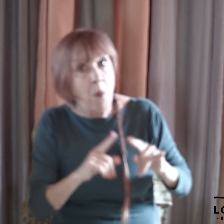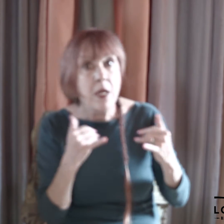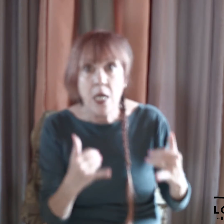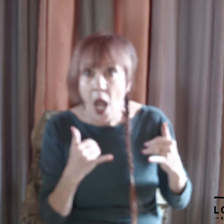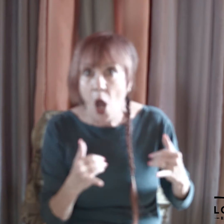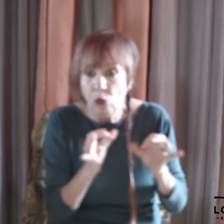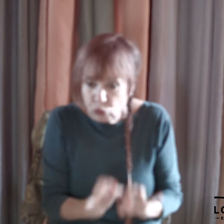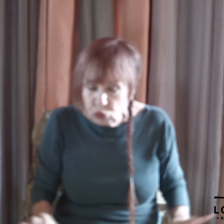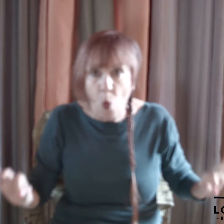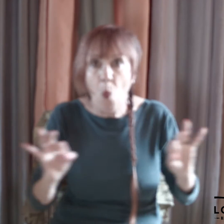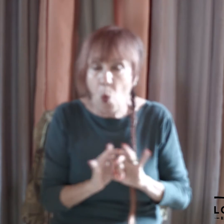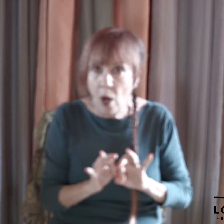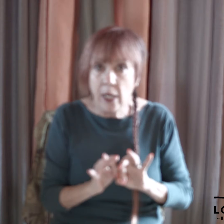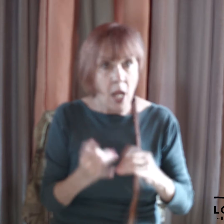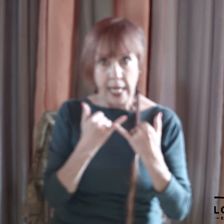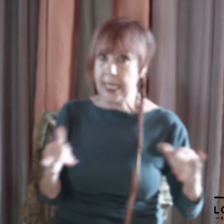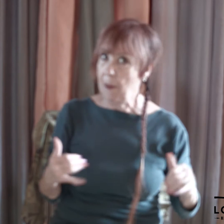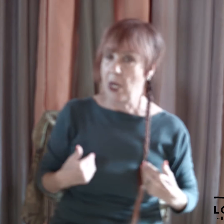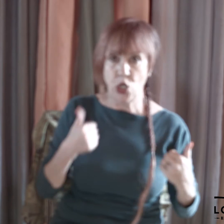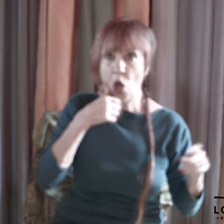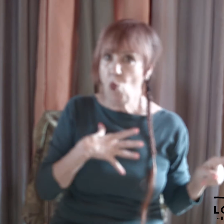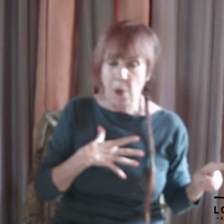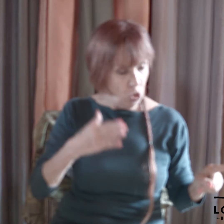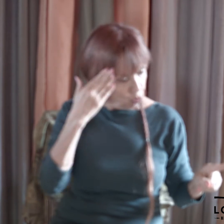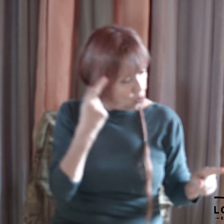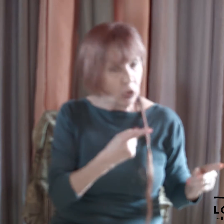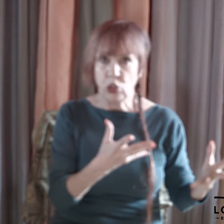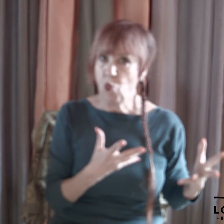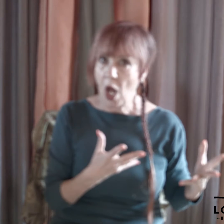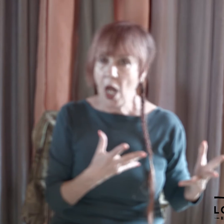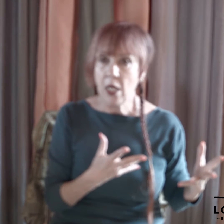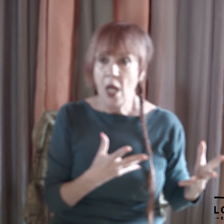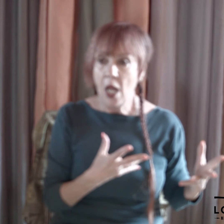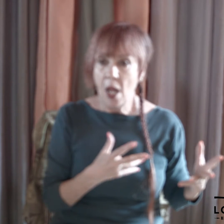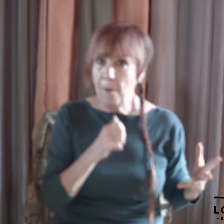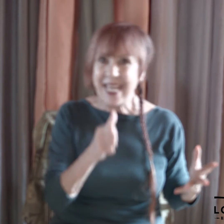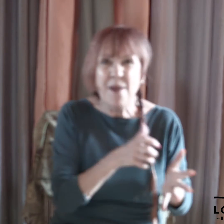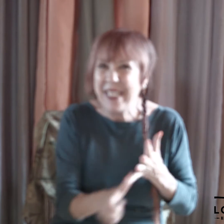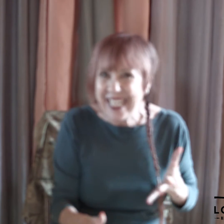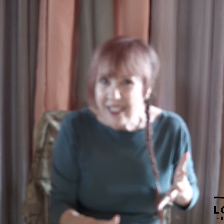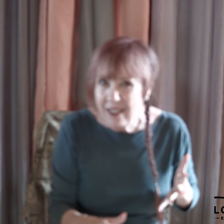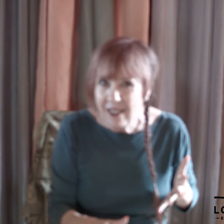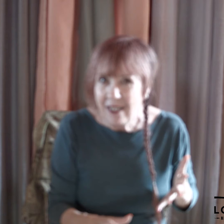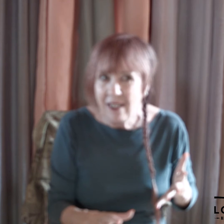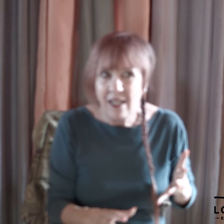as it does to me now. An independent young woman who knew what she wanted, but wasn't, mean to anyone, was very good